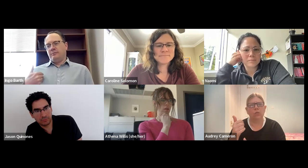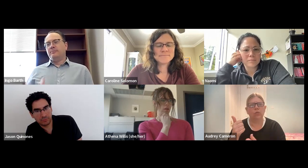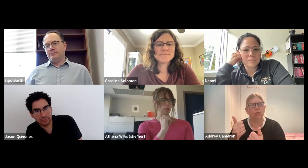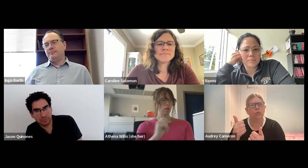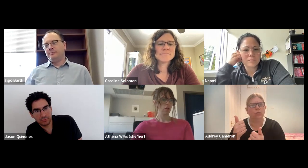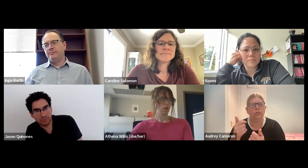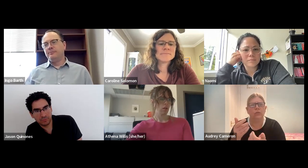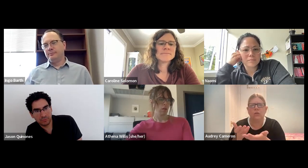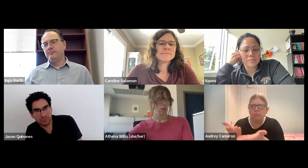So for the DAC,